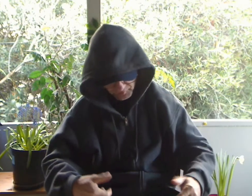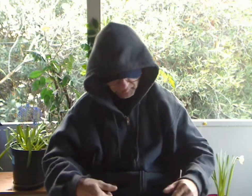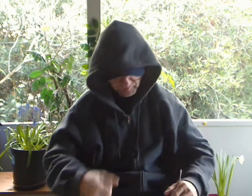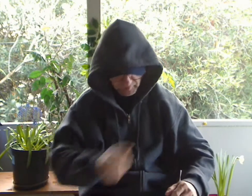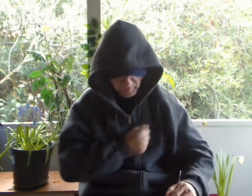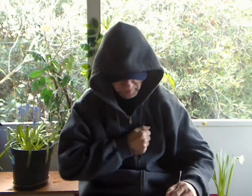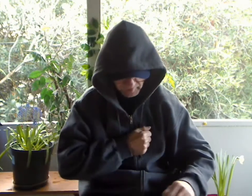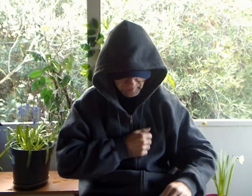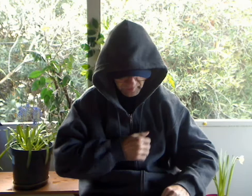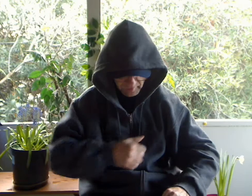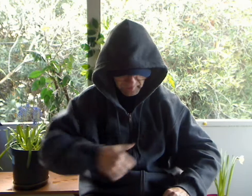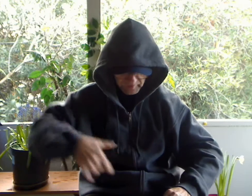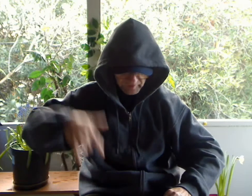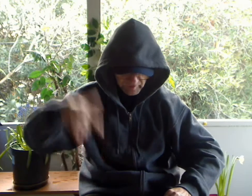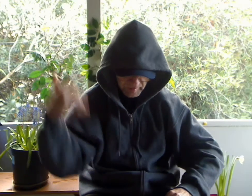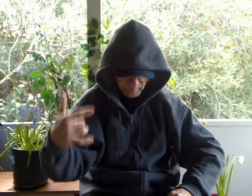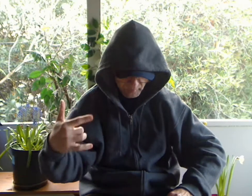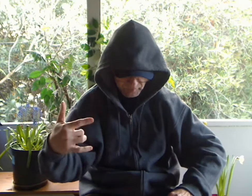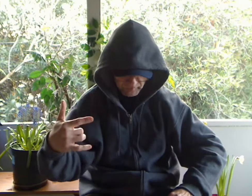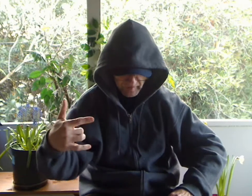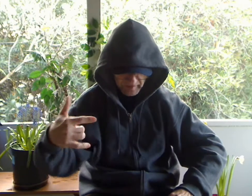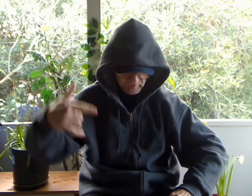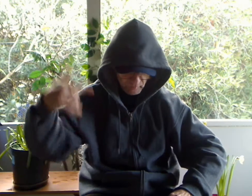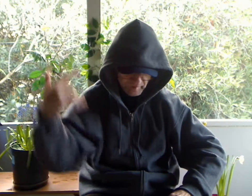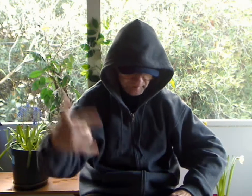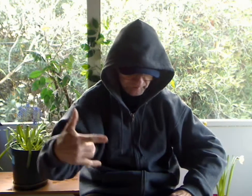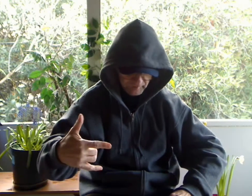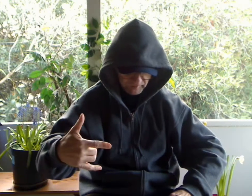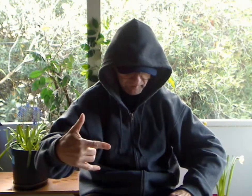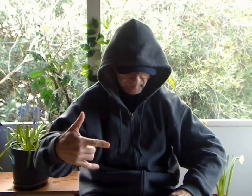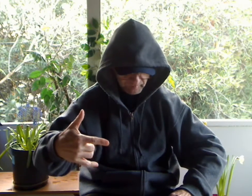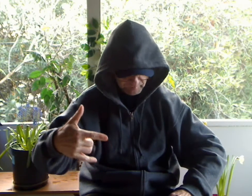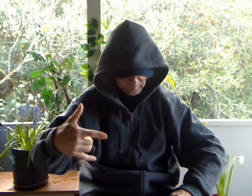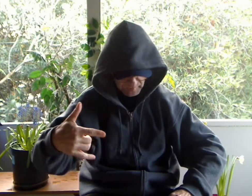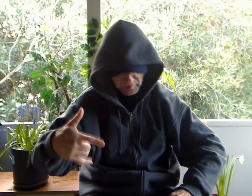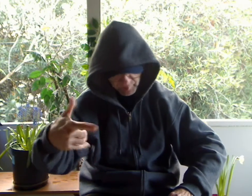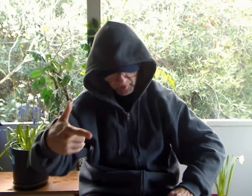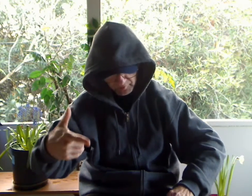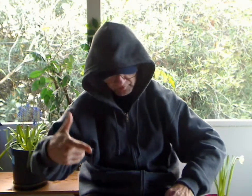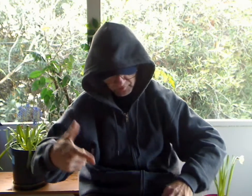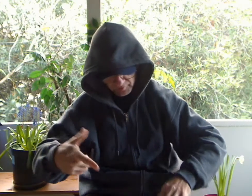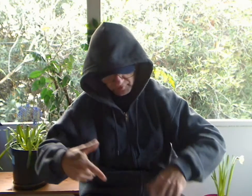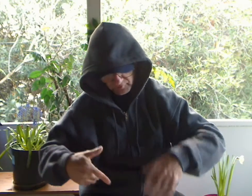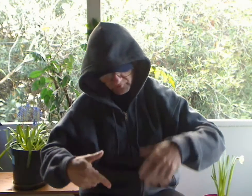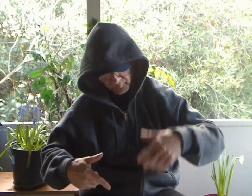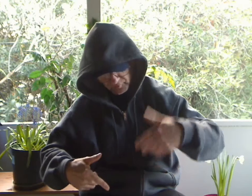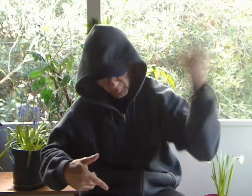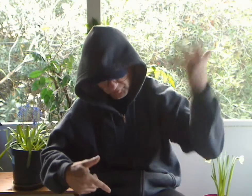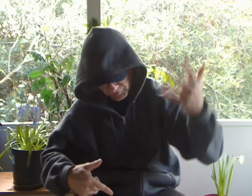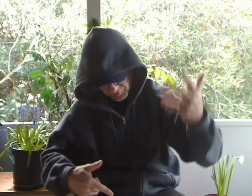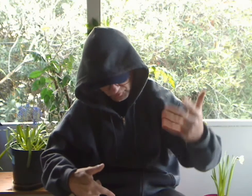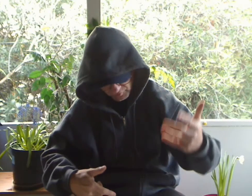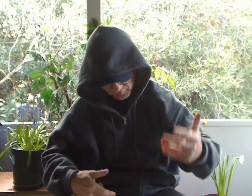forever. To Him which divided the Red Sea from into parts, for His mercy endures